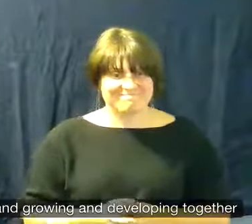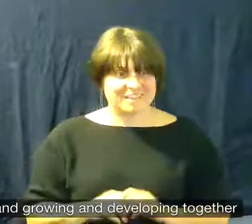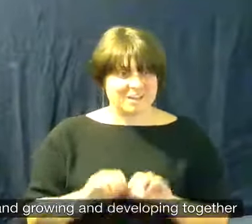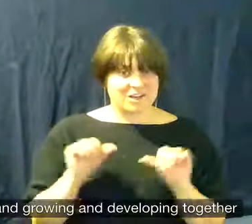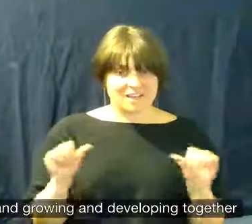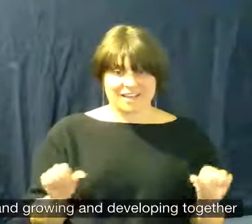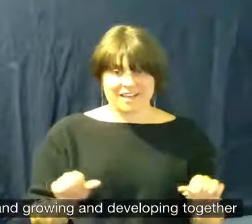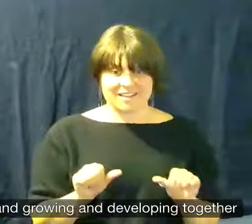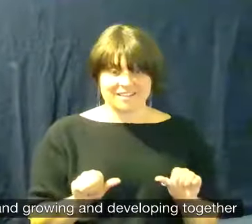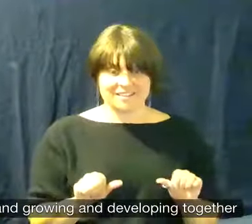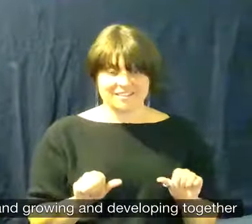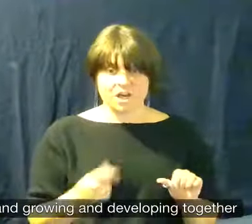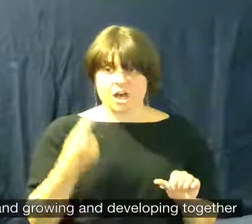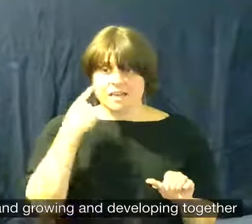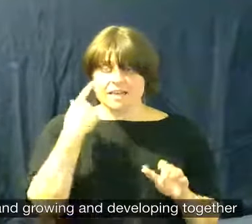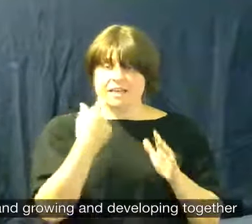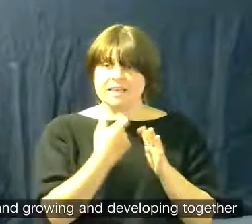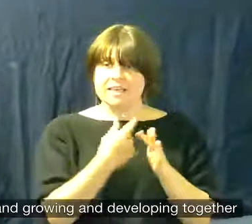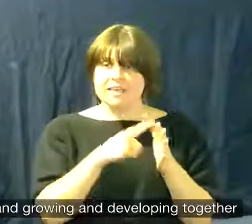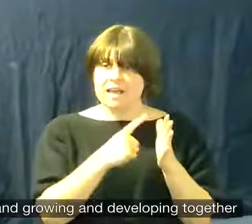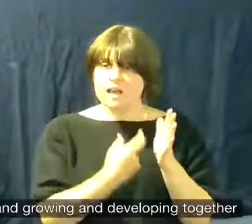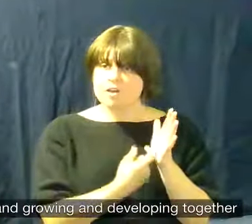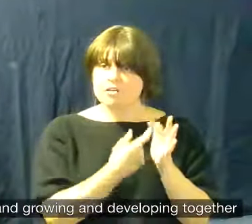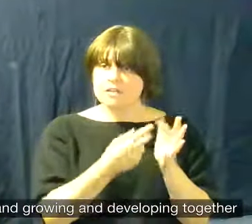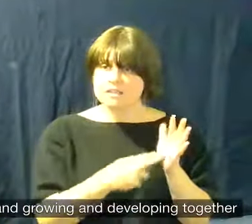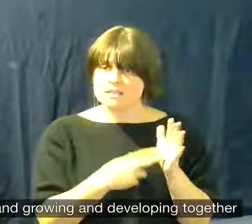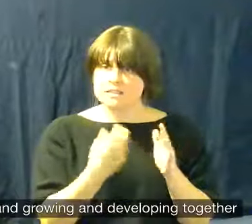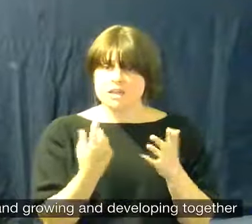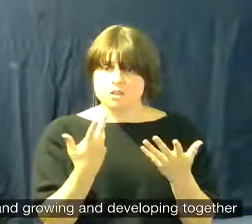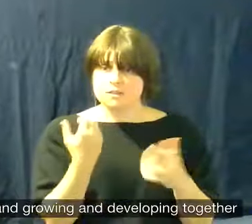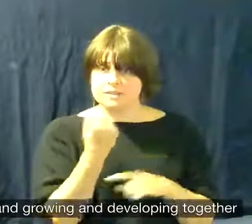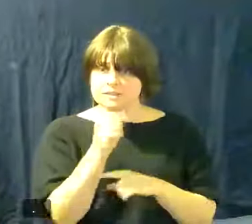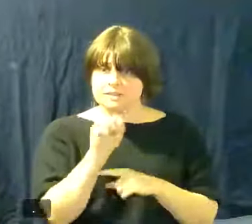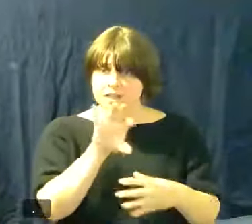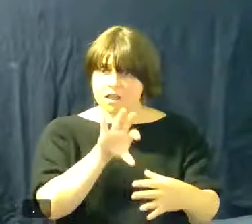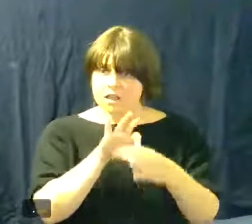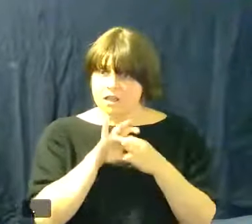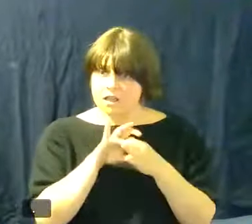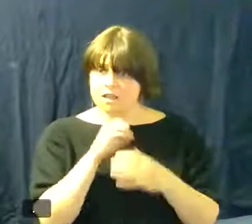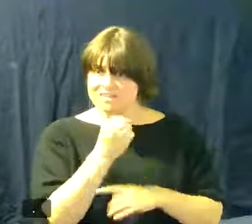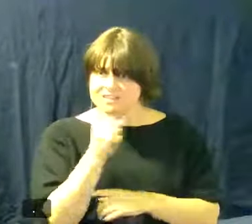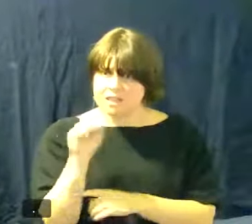Okay. I think, Karen, are you still there? I know Karen needed to leave.